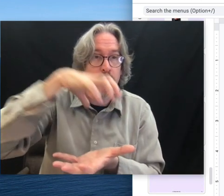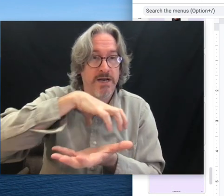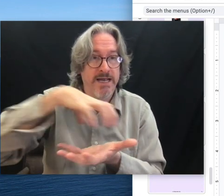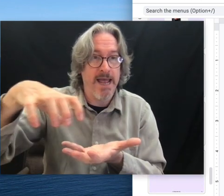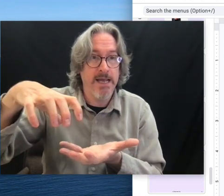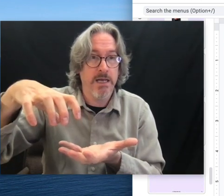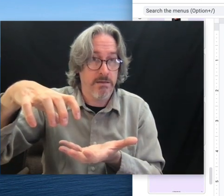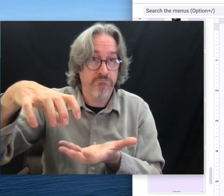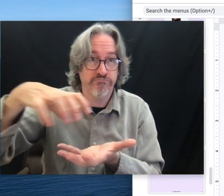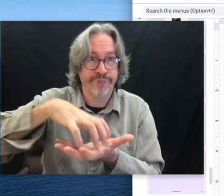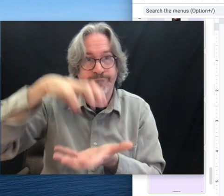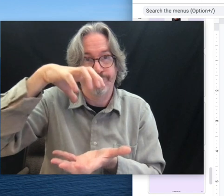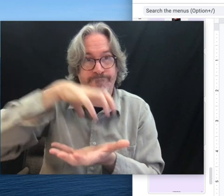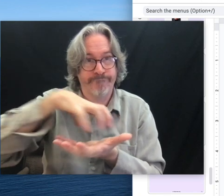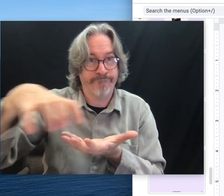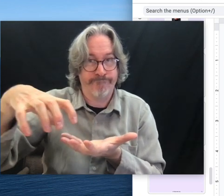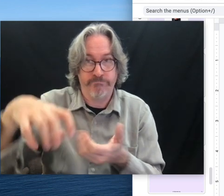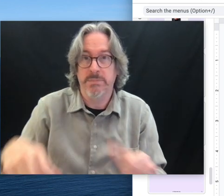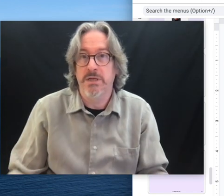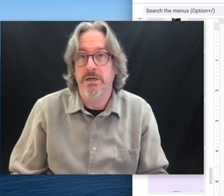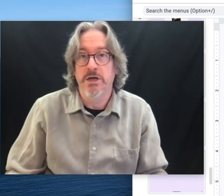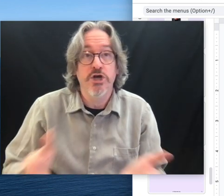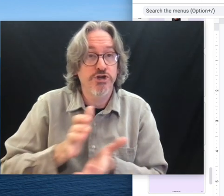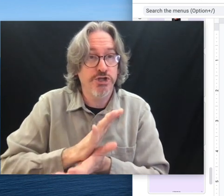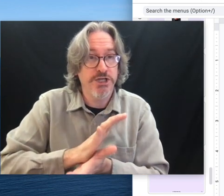cake or cake,